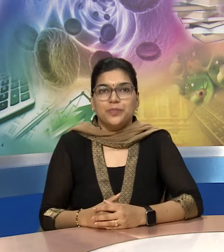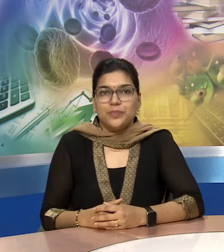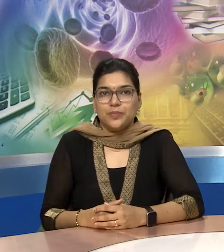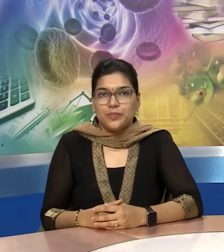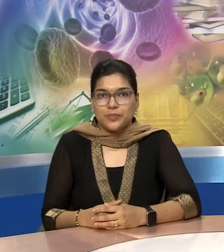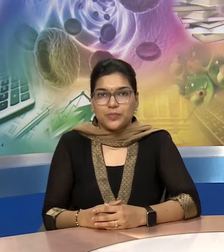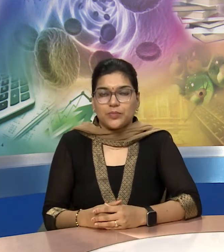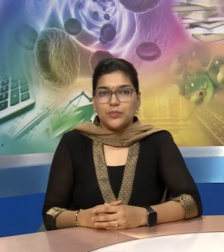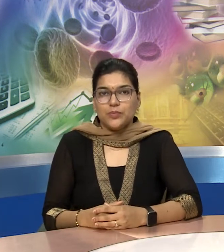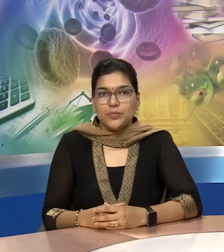now continue.